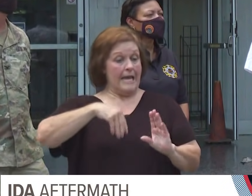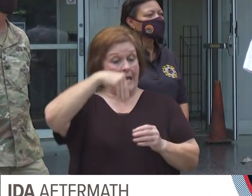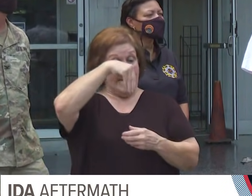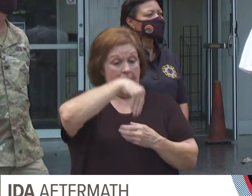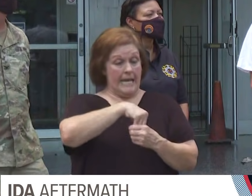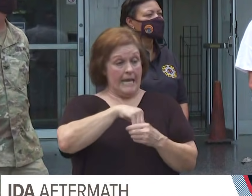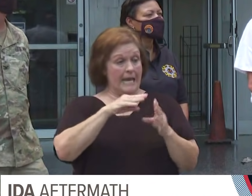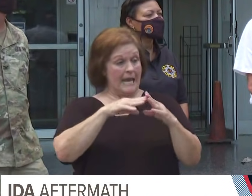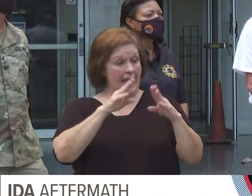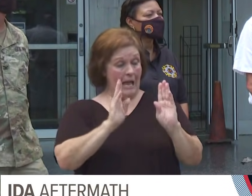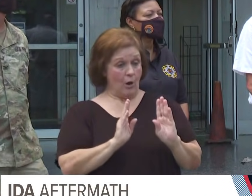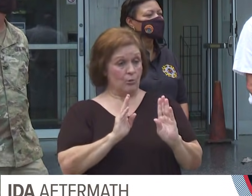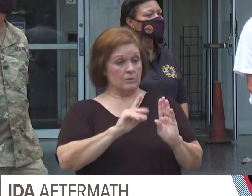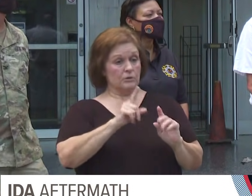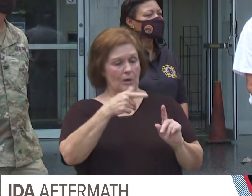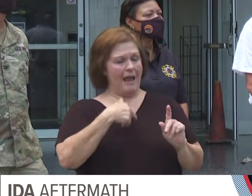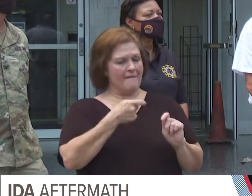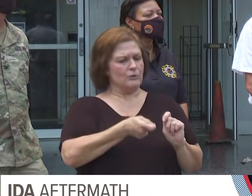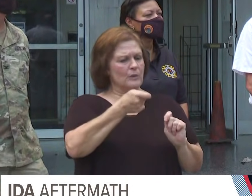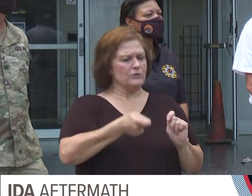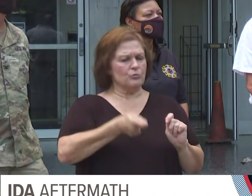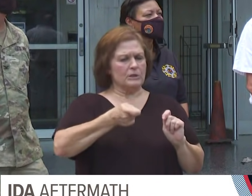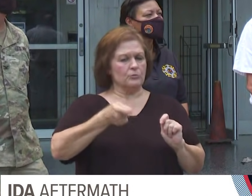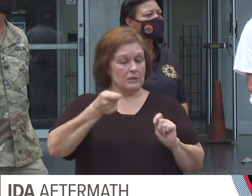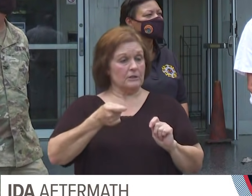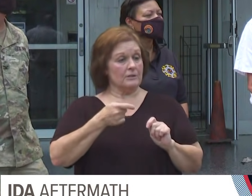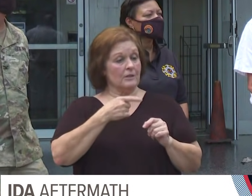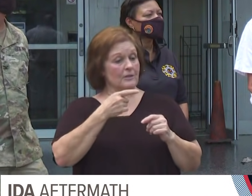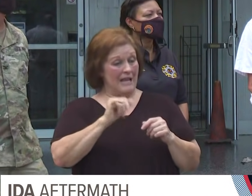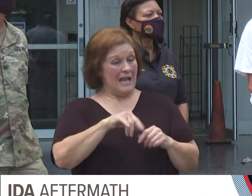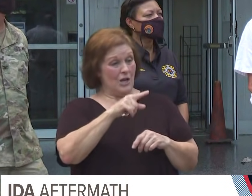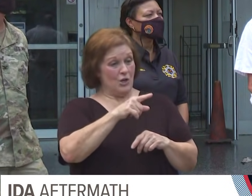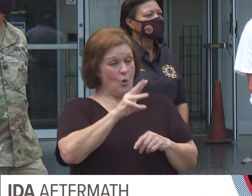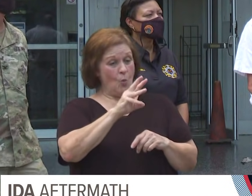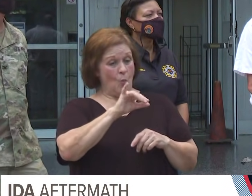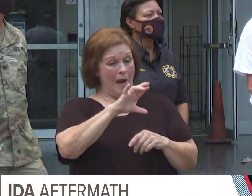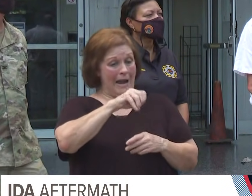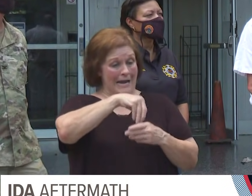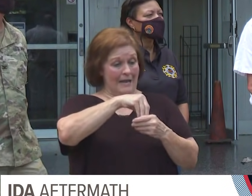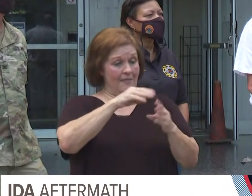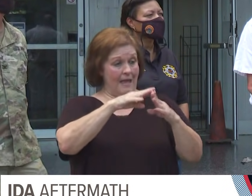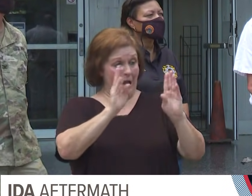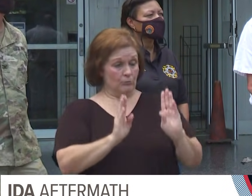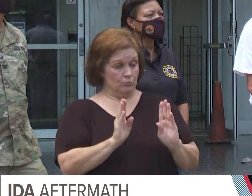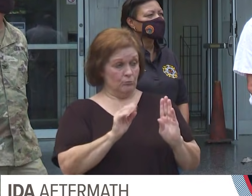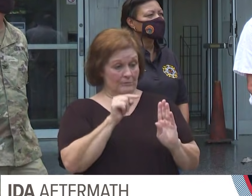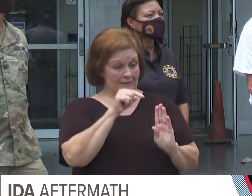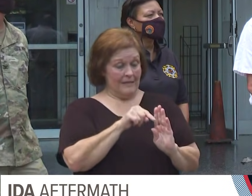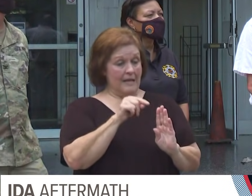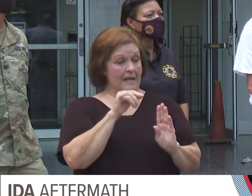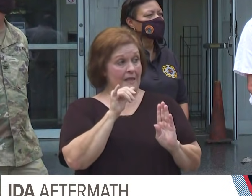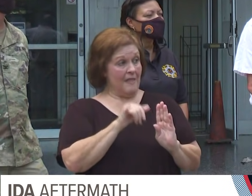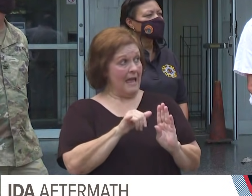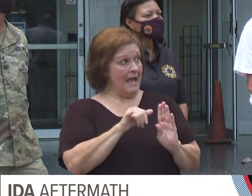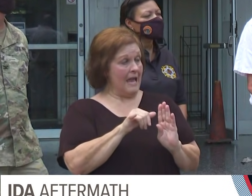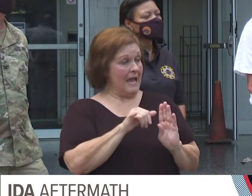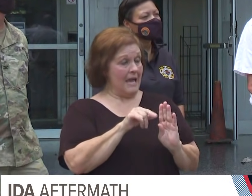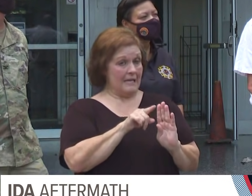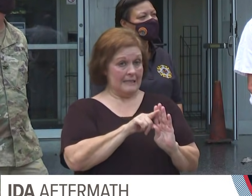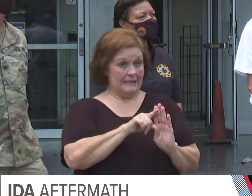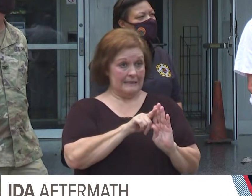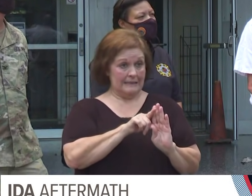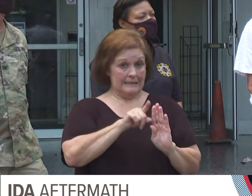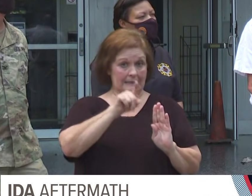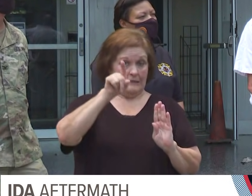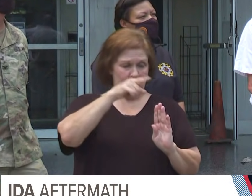your house are all the switches. The wiring is the distribution within your house. That distribution, and you can see